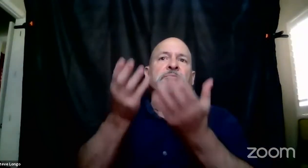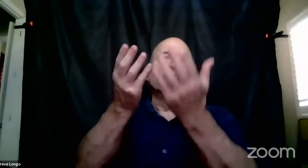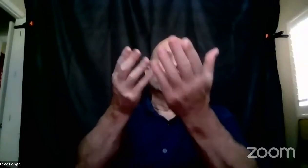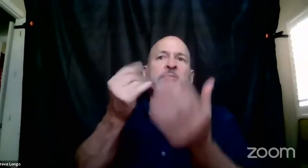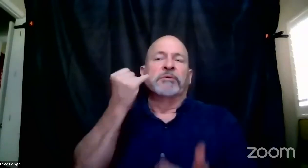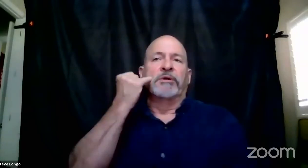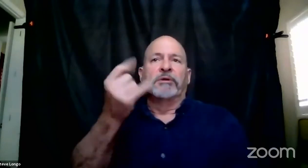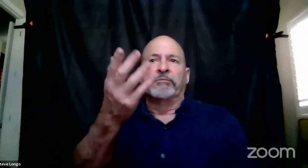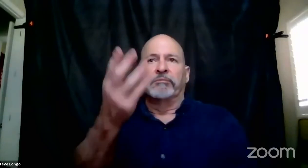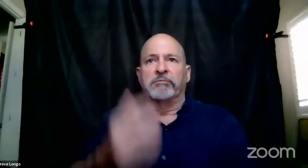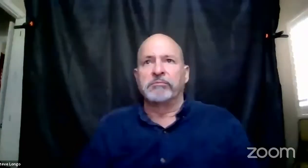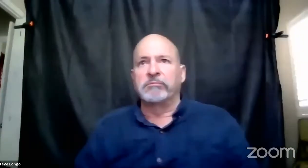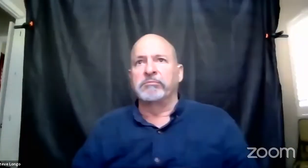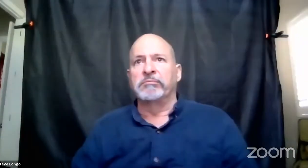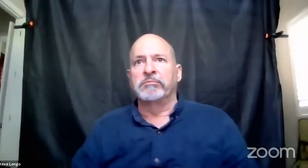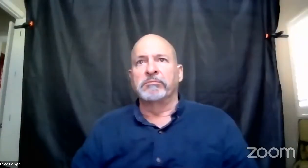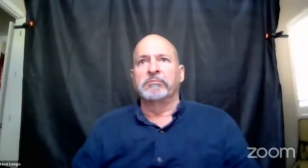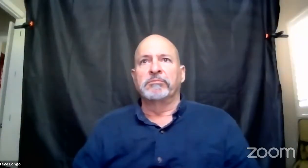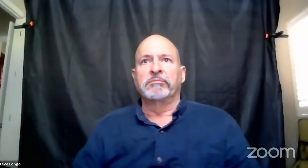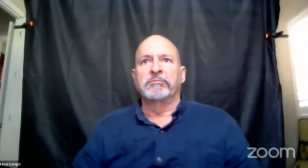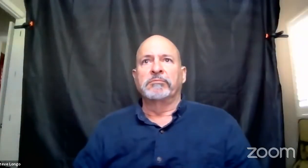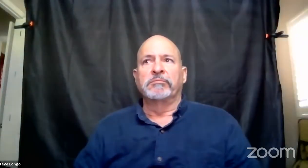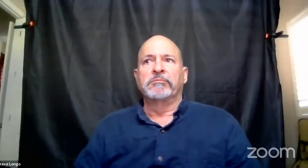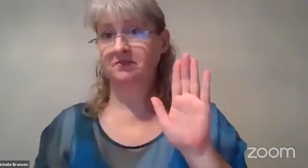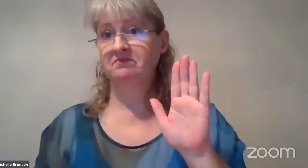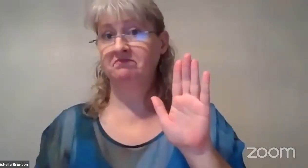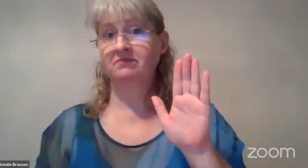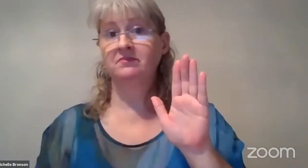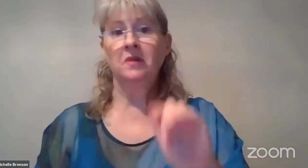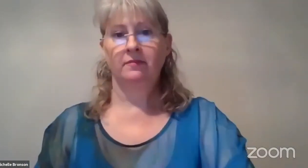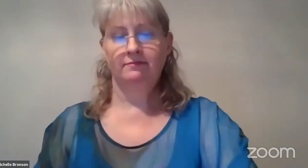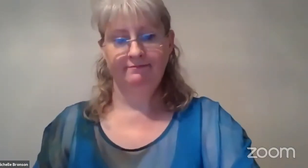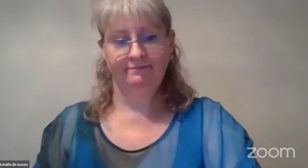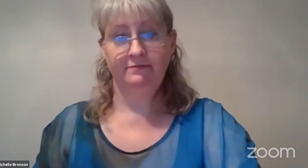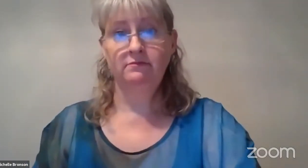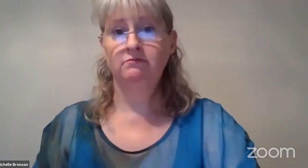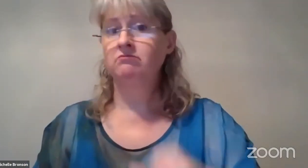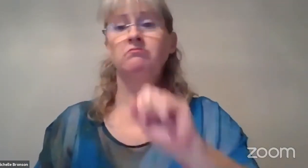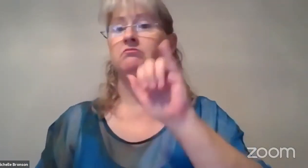Maybe we can have other performers.